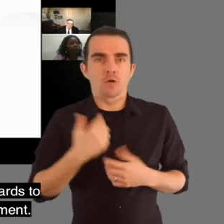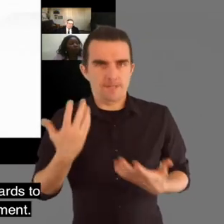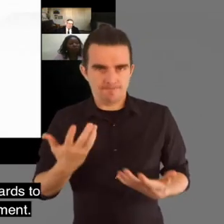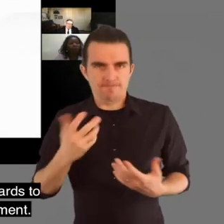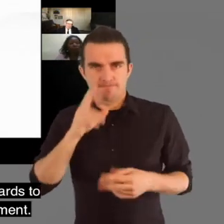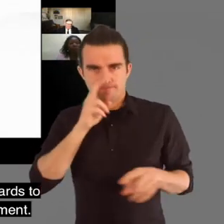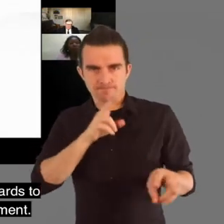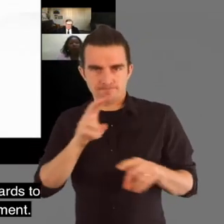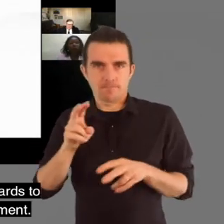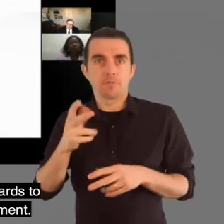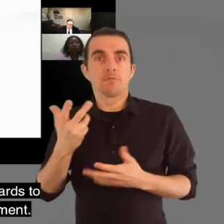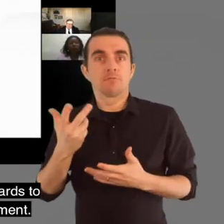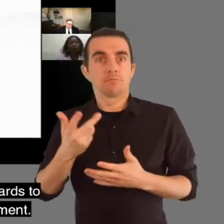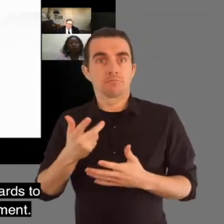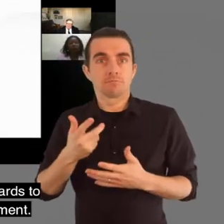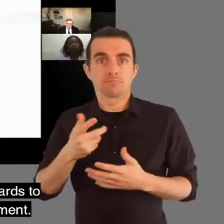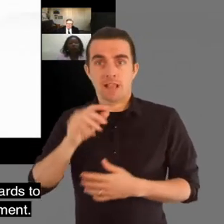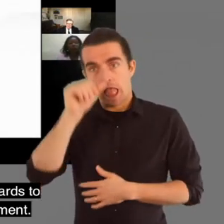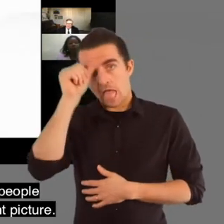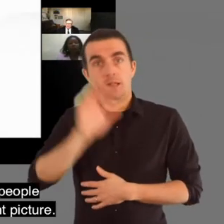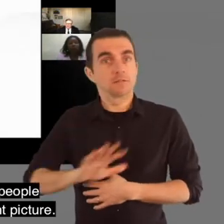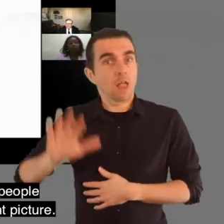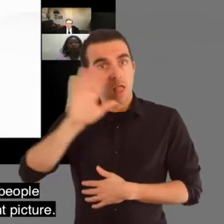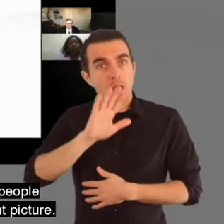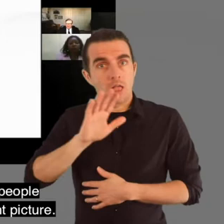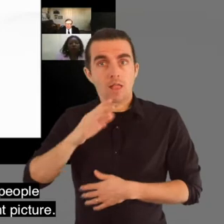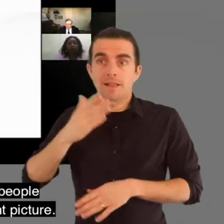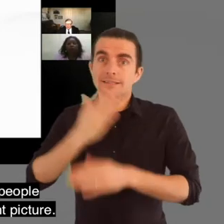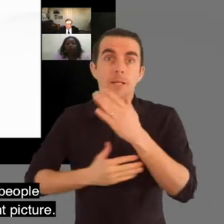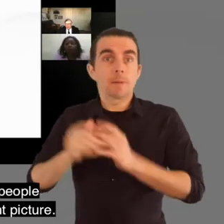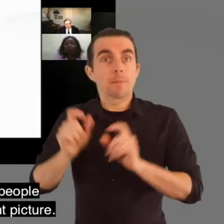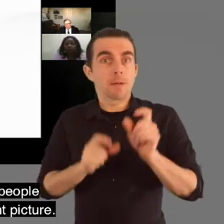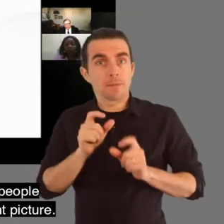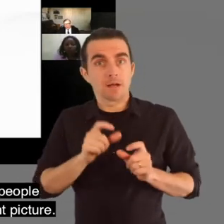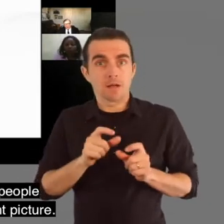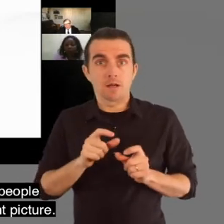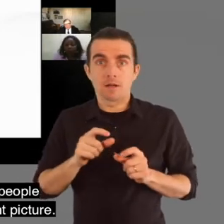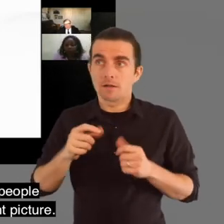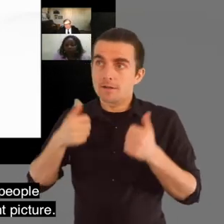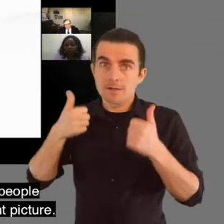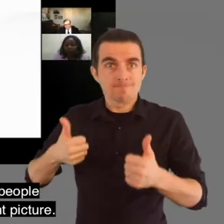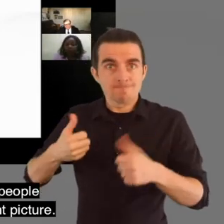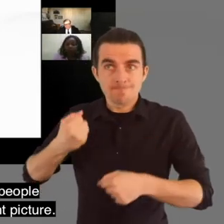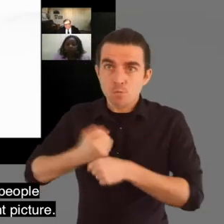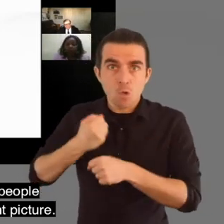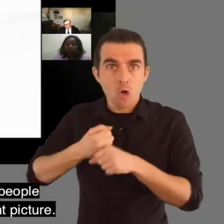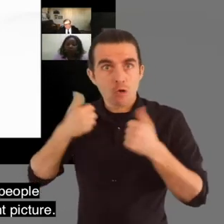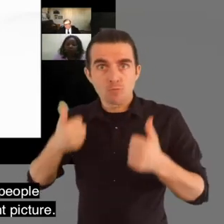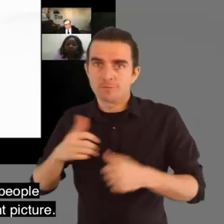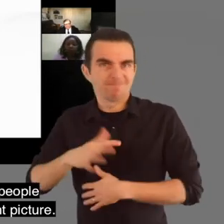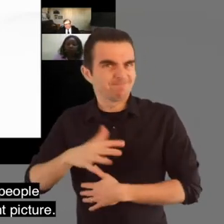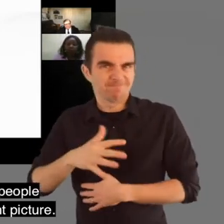and self-employment. I think the position of disabled people in India with employment is